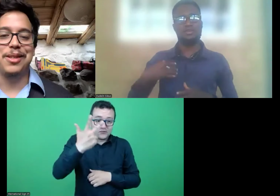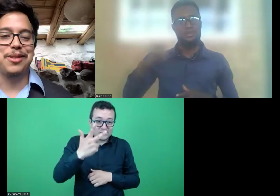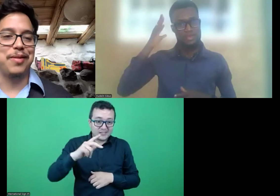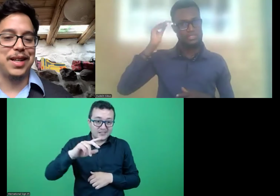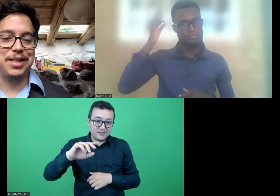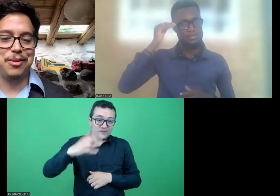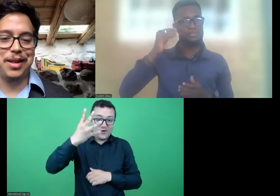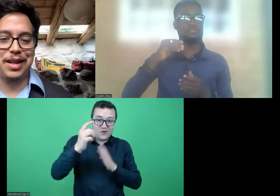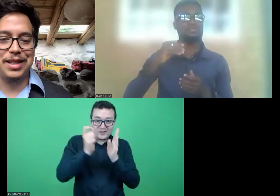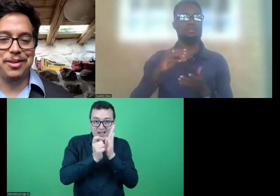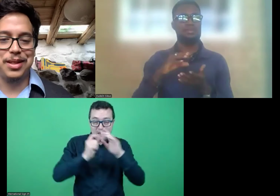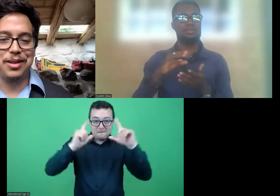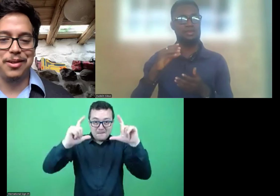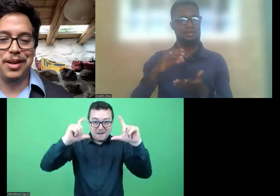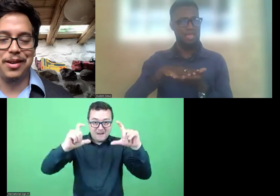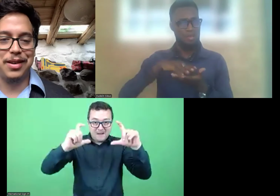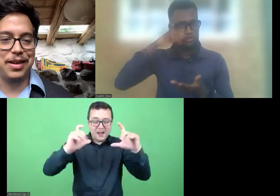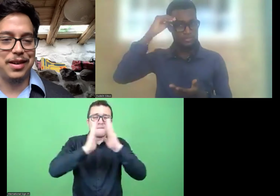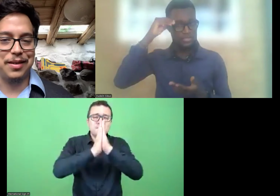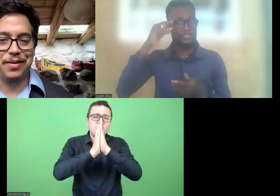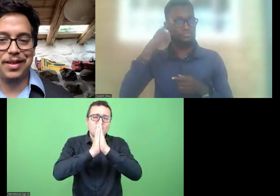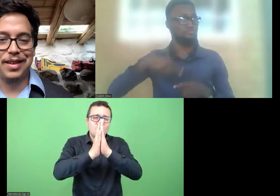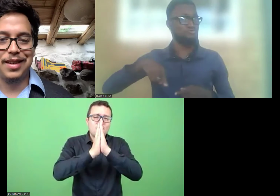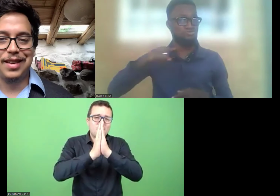Thank you all so much. It's really nice to see you here.